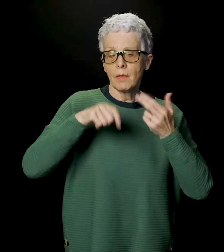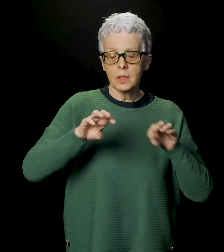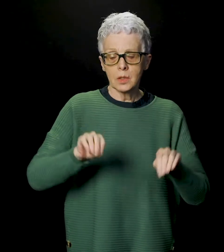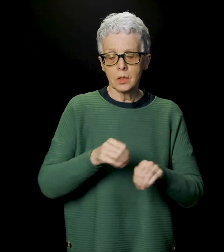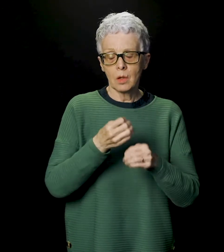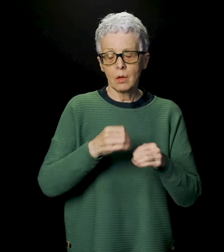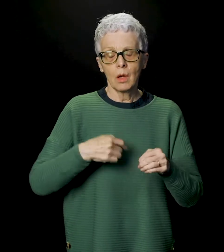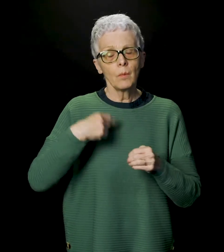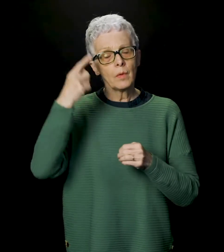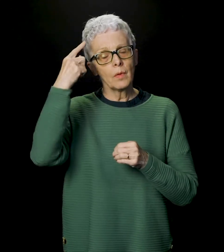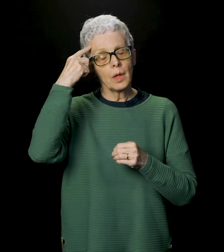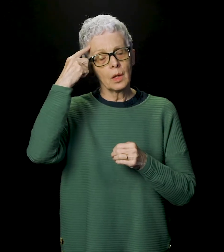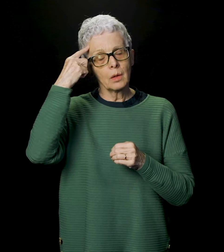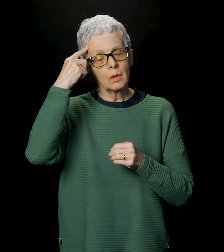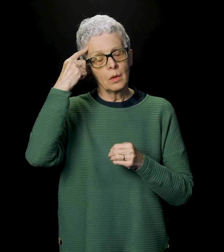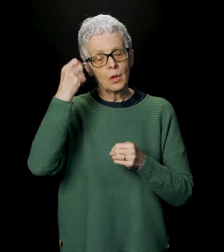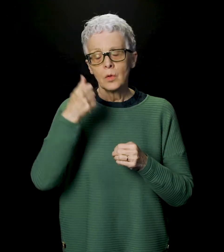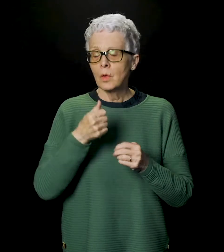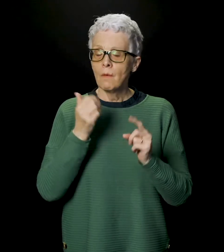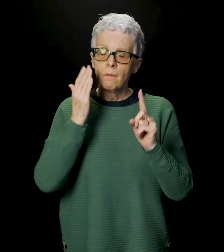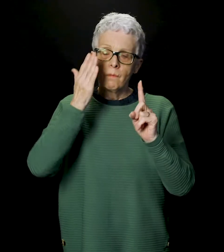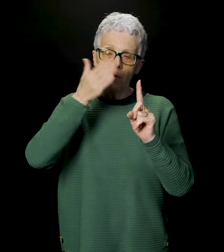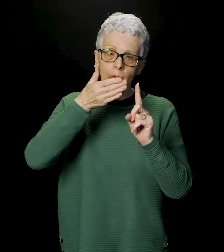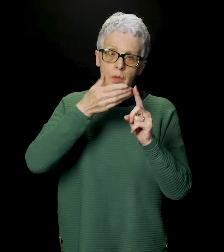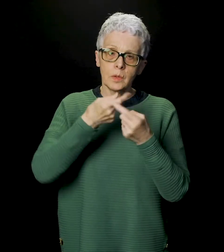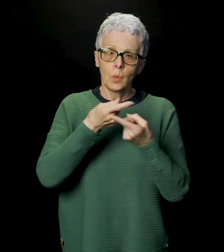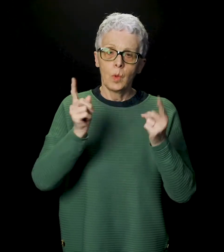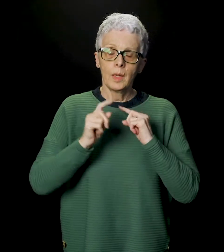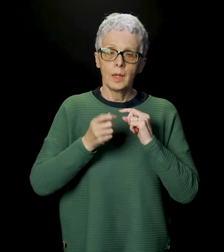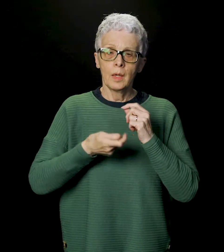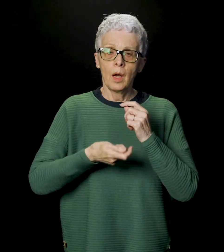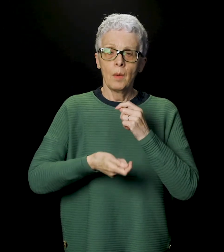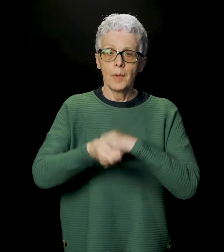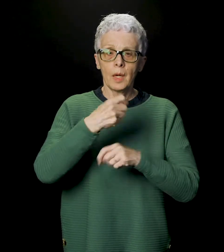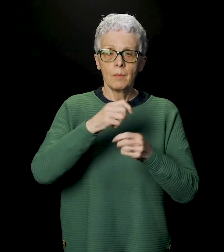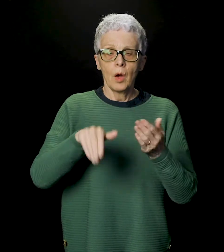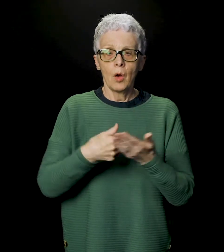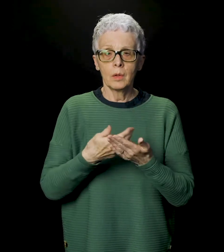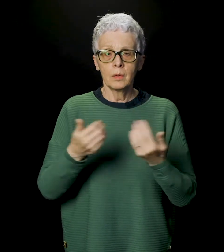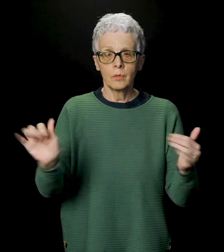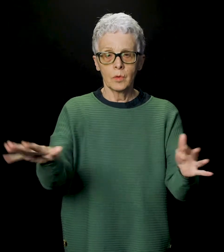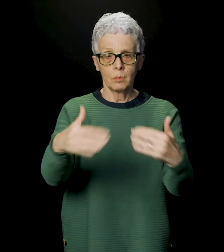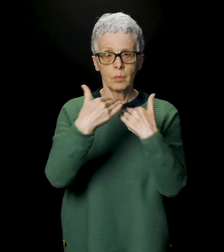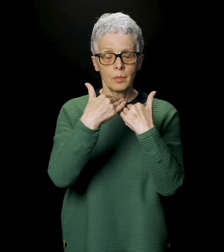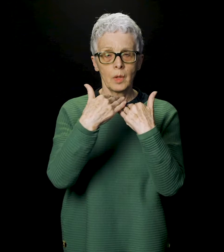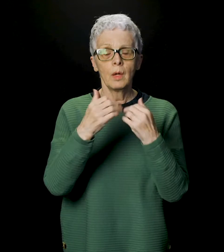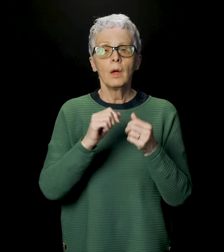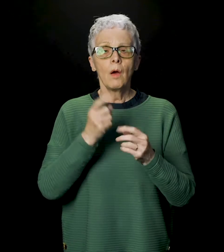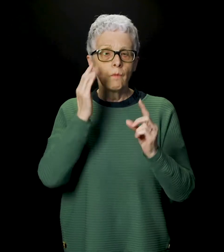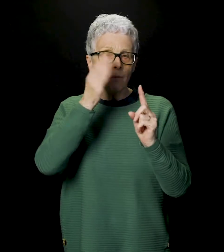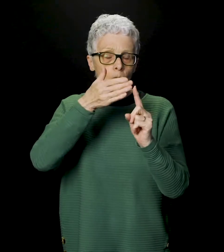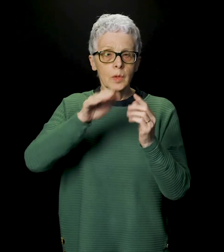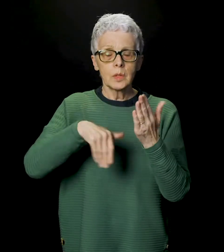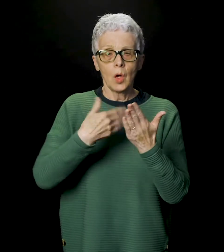I thought, man, how focused we can be about the gathering. How focused we can